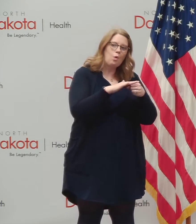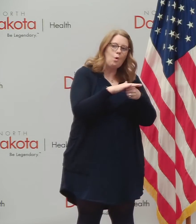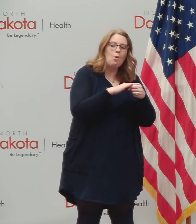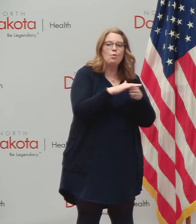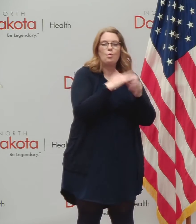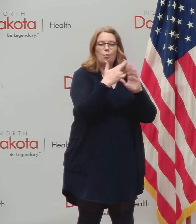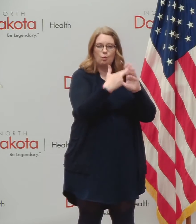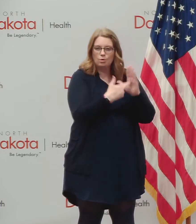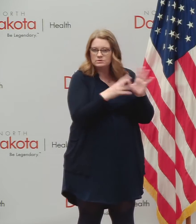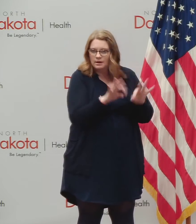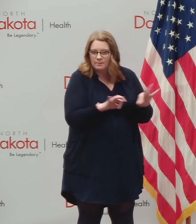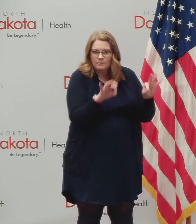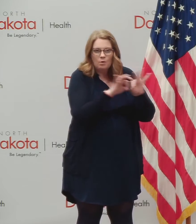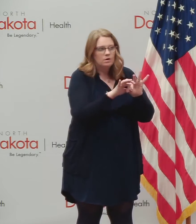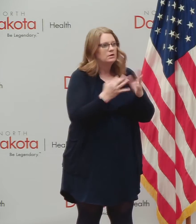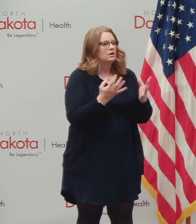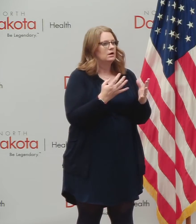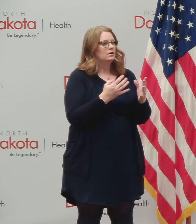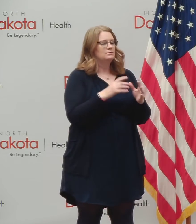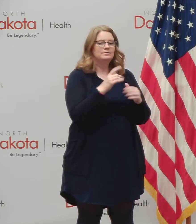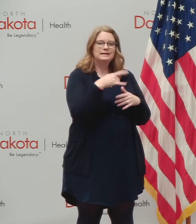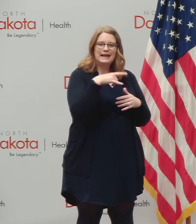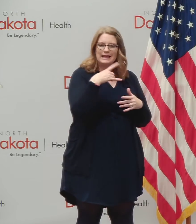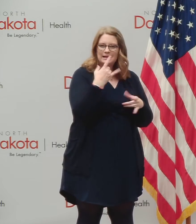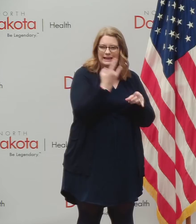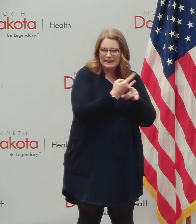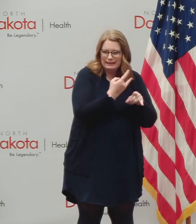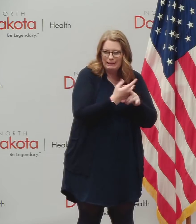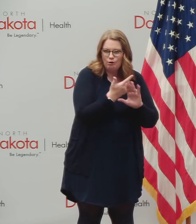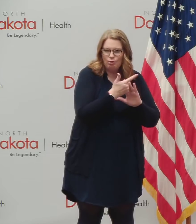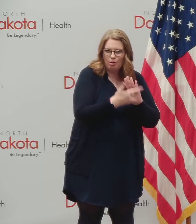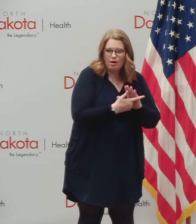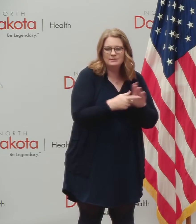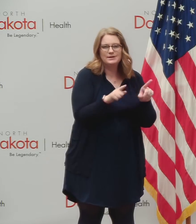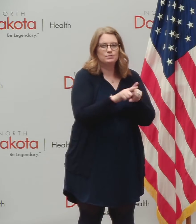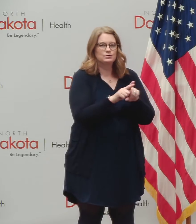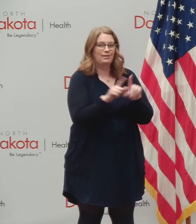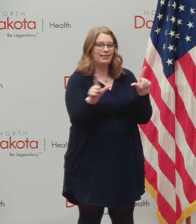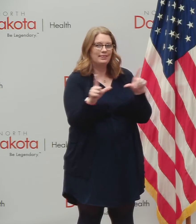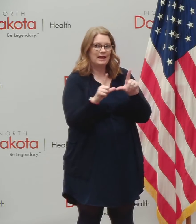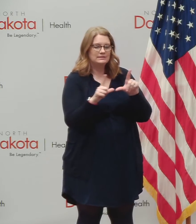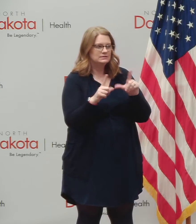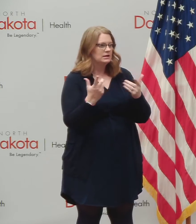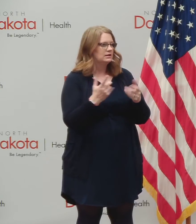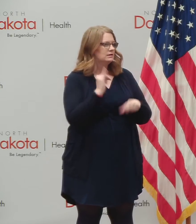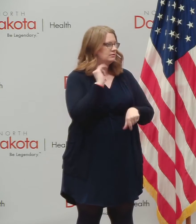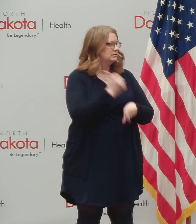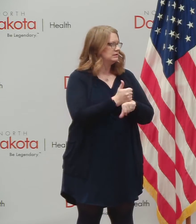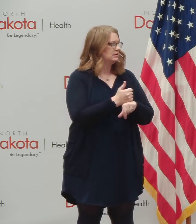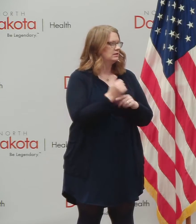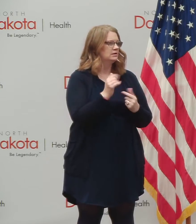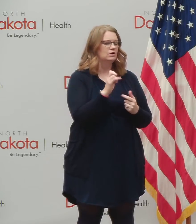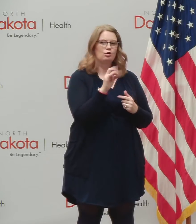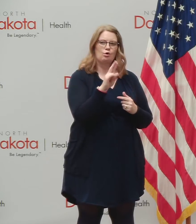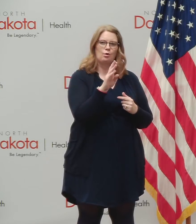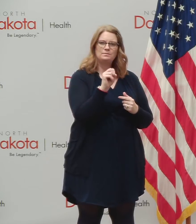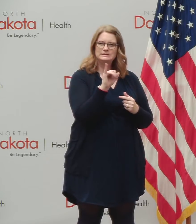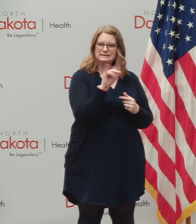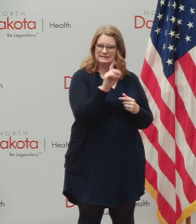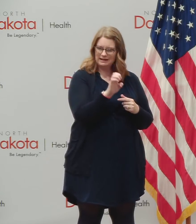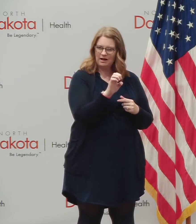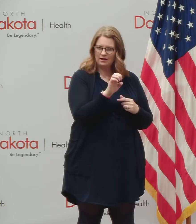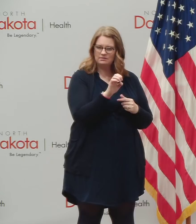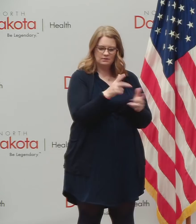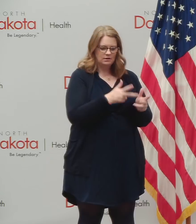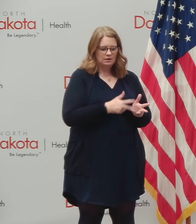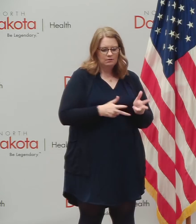that matter, taking a look at liquor laws and licensing. They're reinstituting curbside